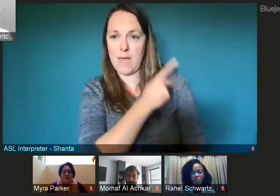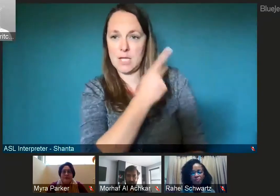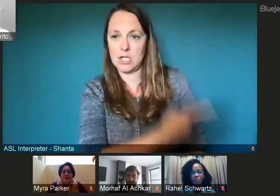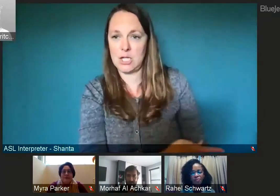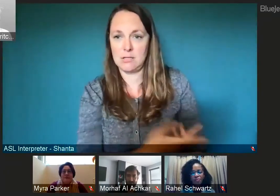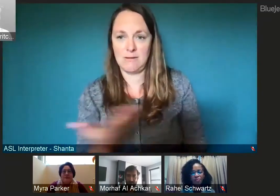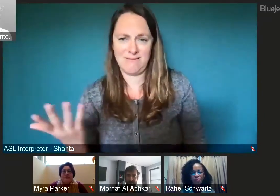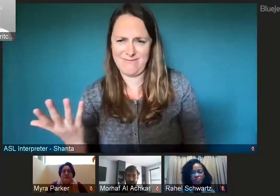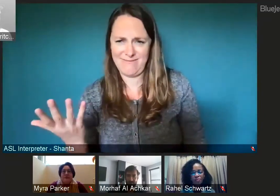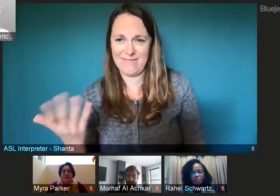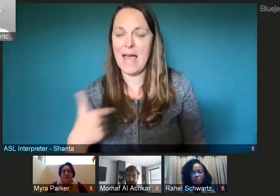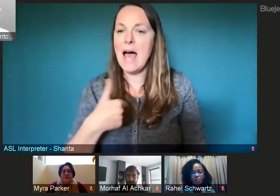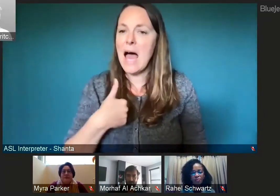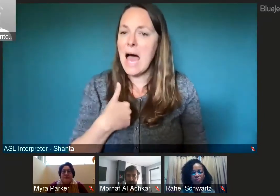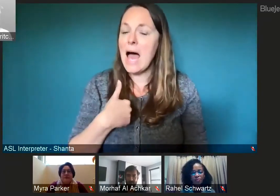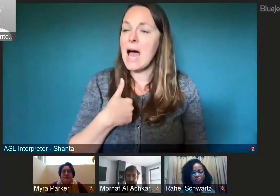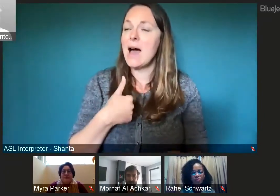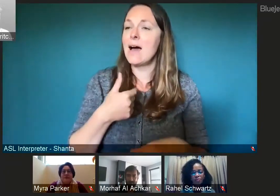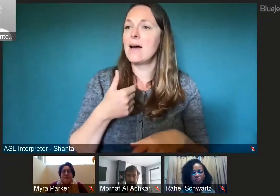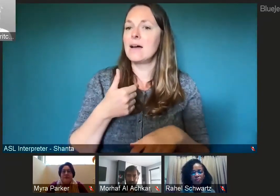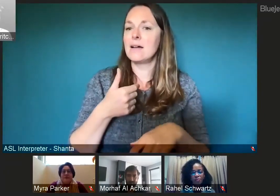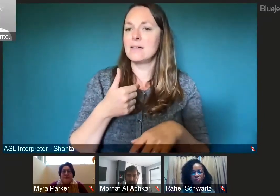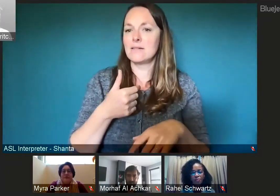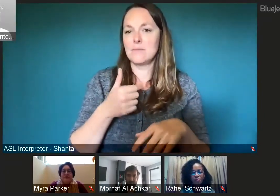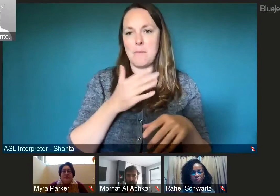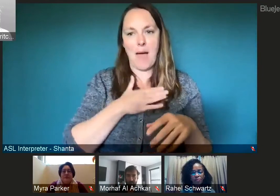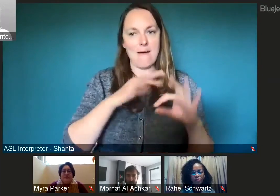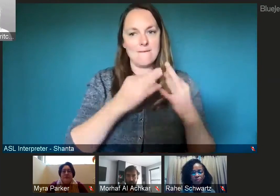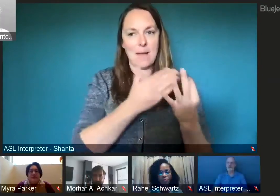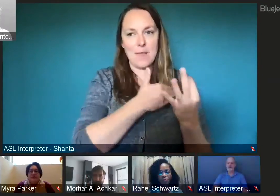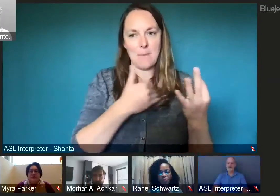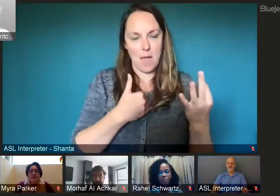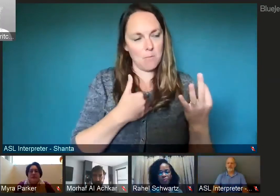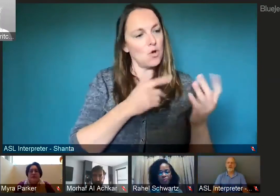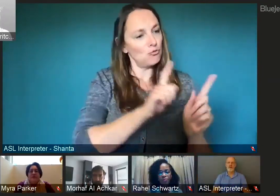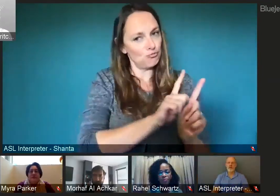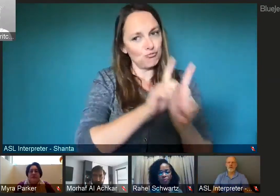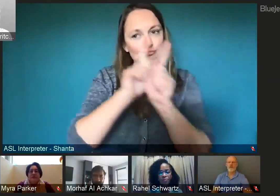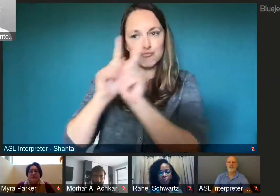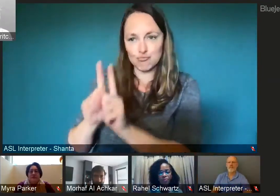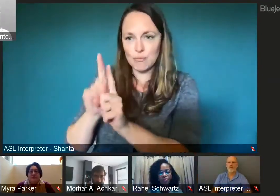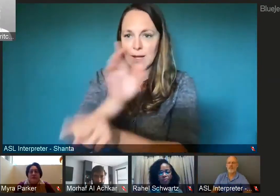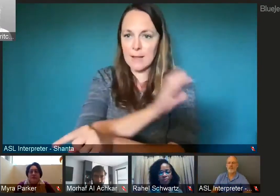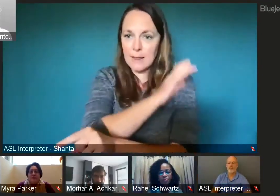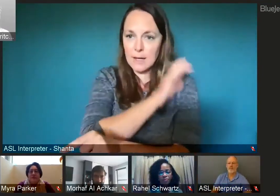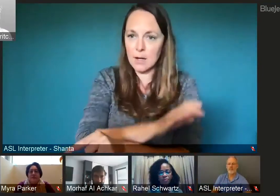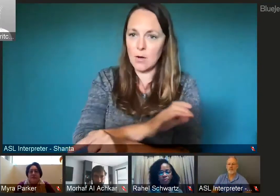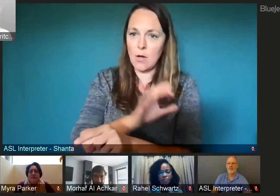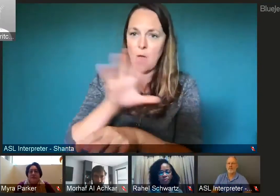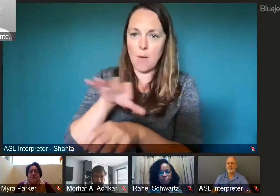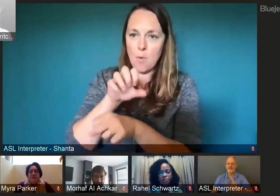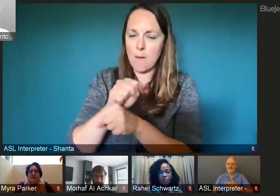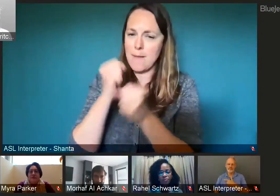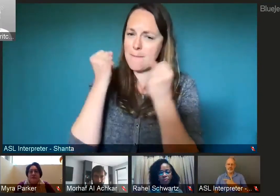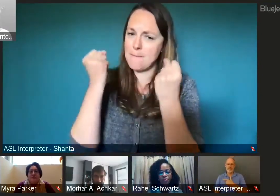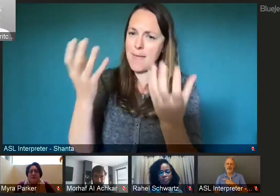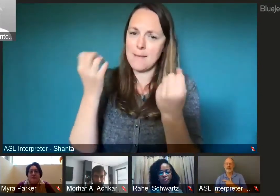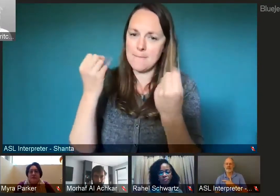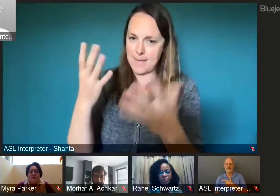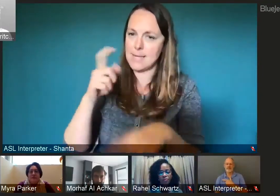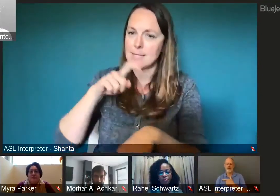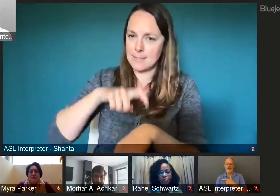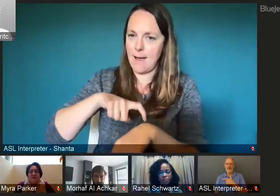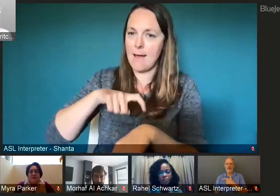my family, I've escorted my family members to clinical care so many times. And